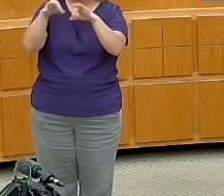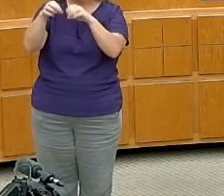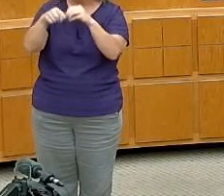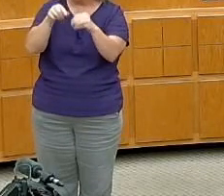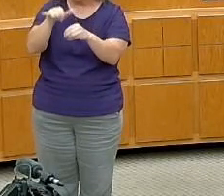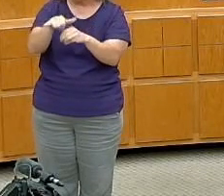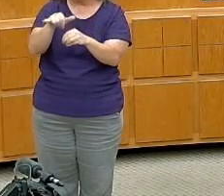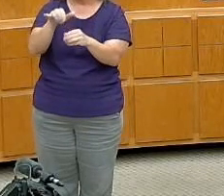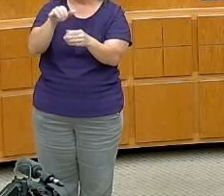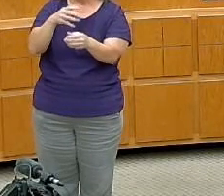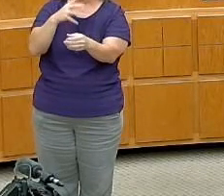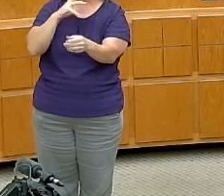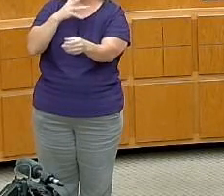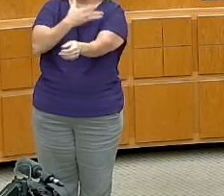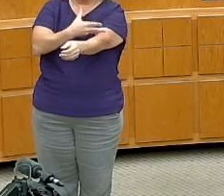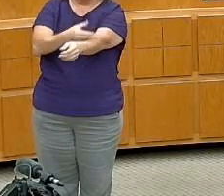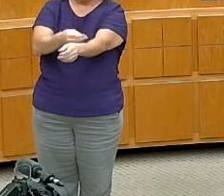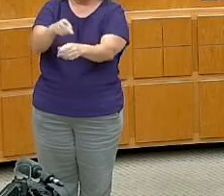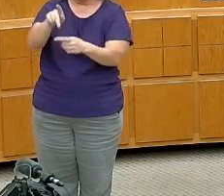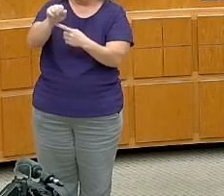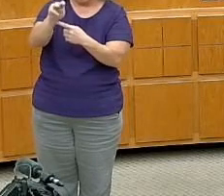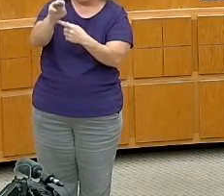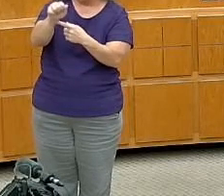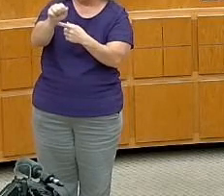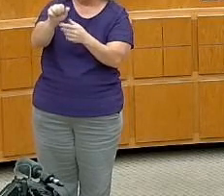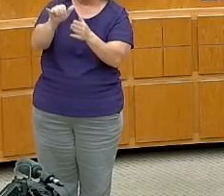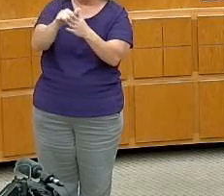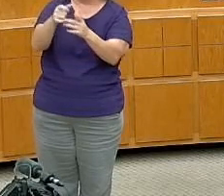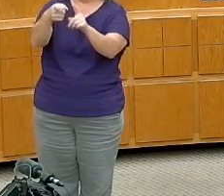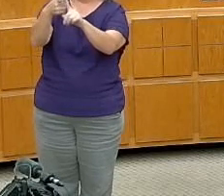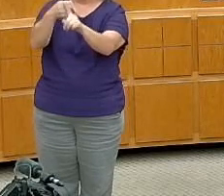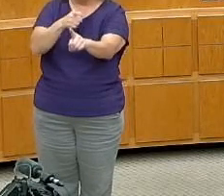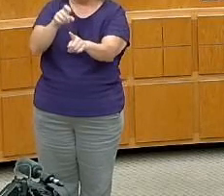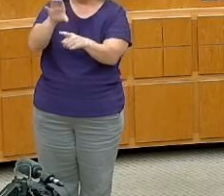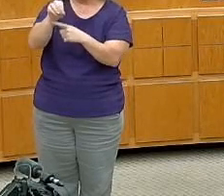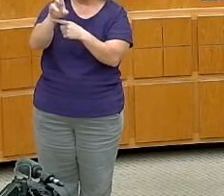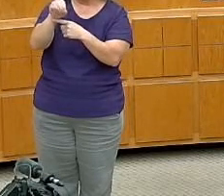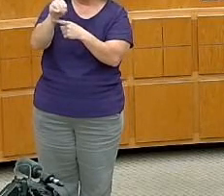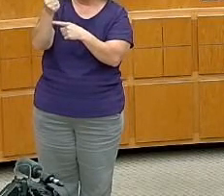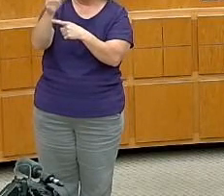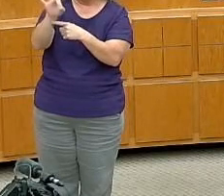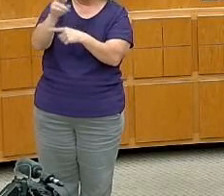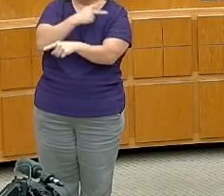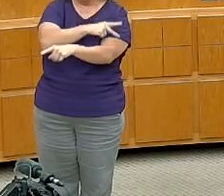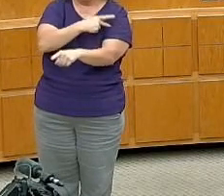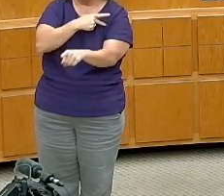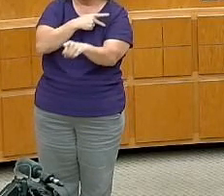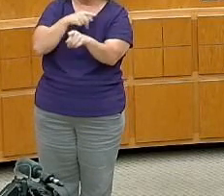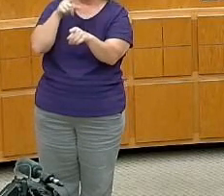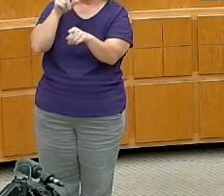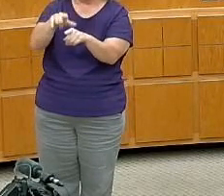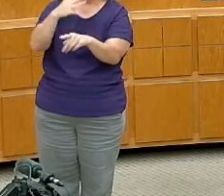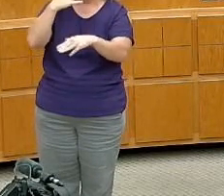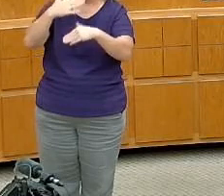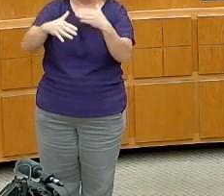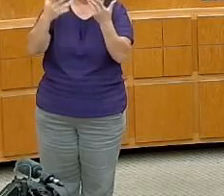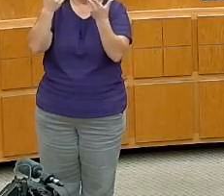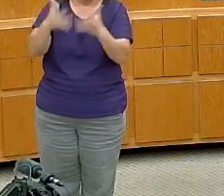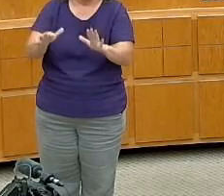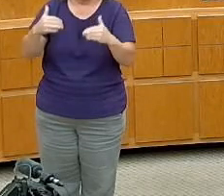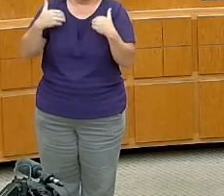patient. So they develop antibodies that neutralize the virus because they fought the virus, they got